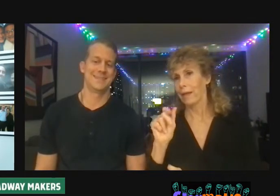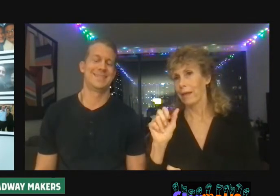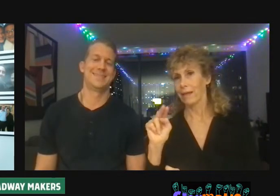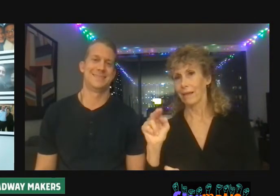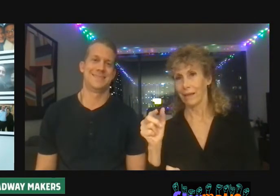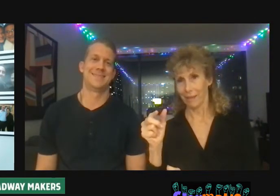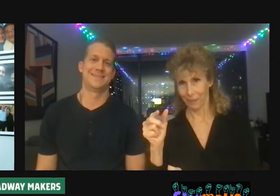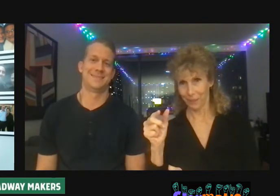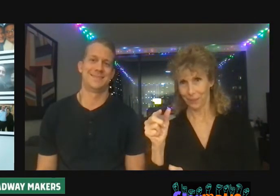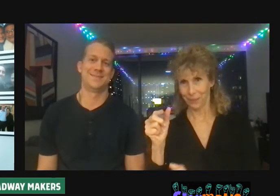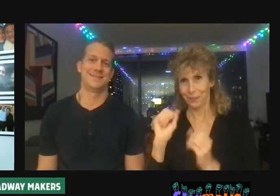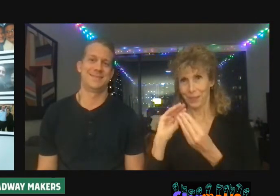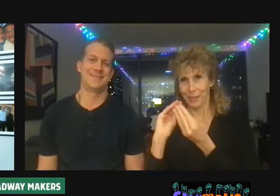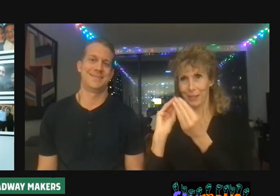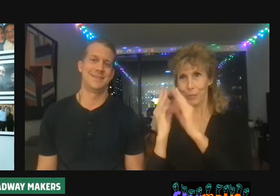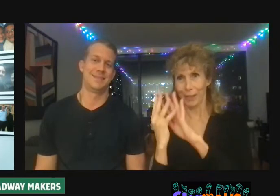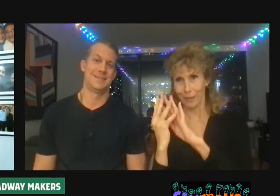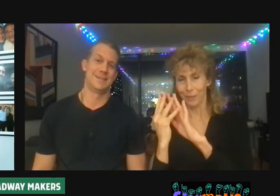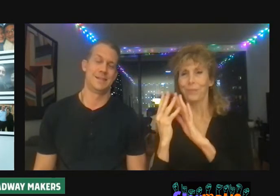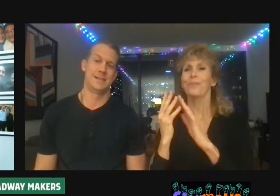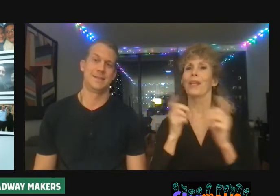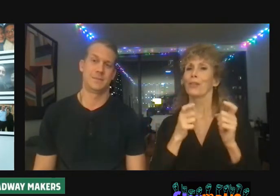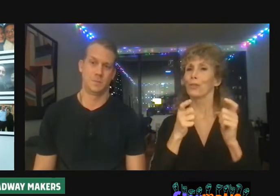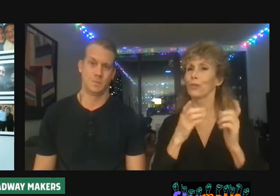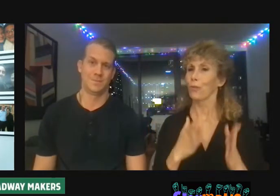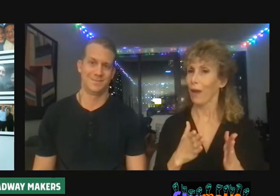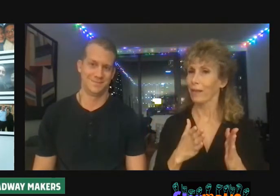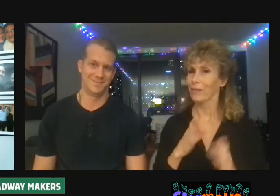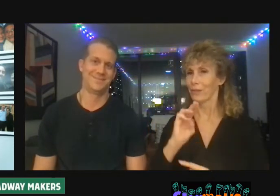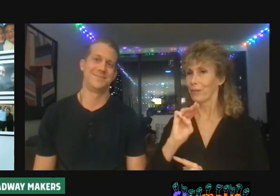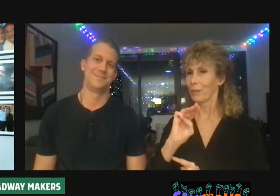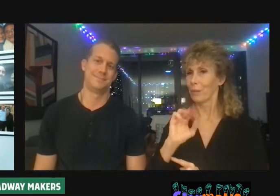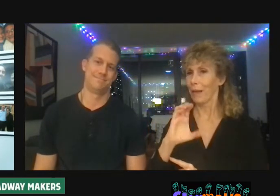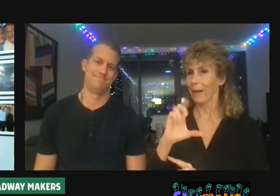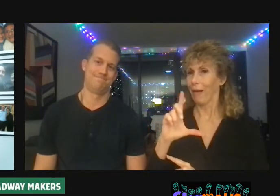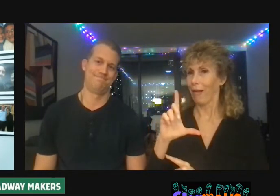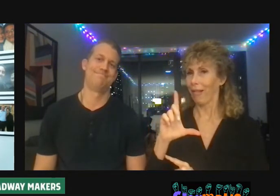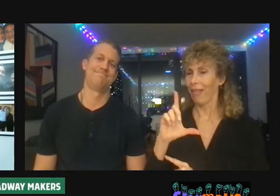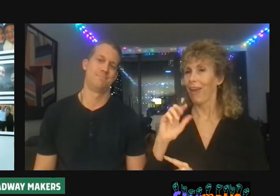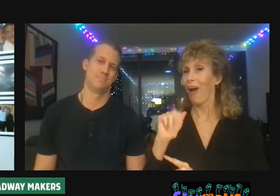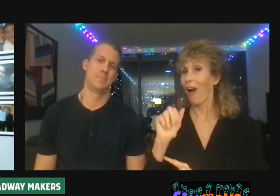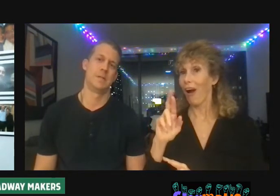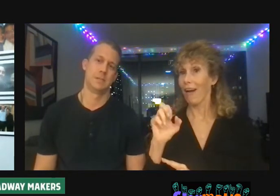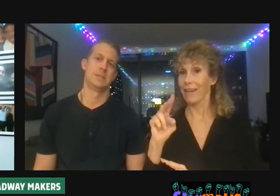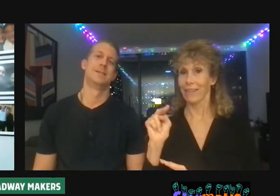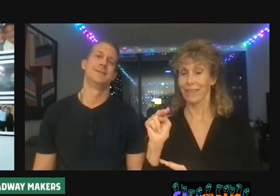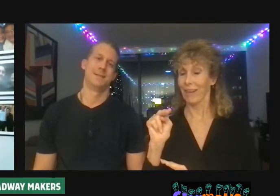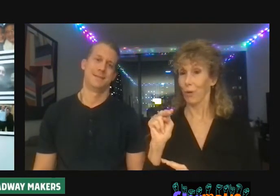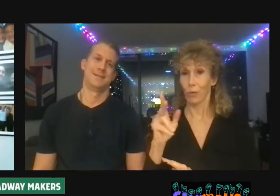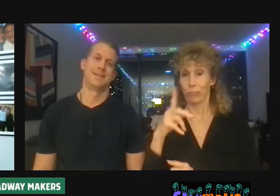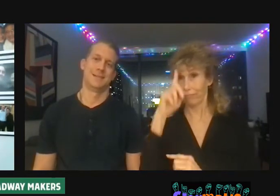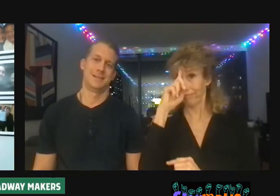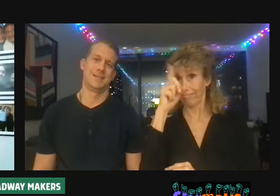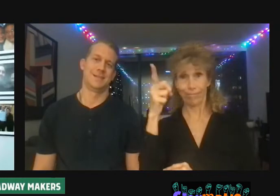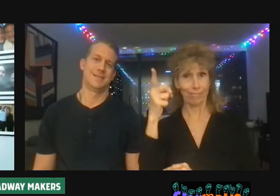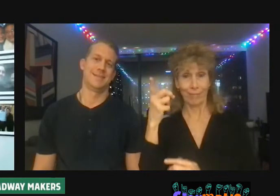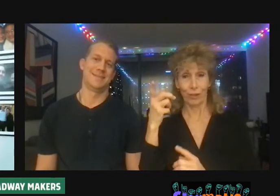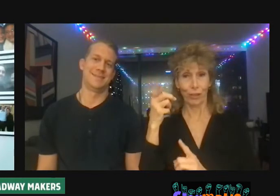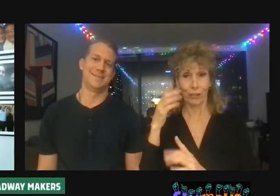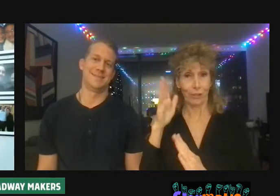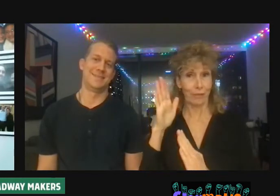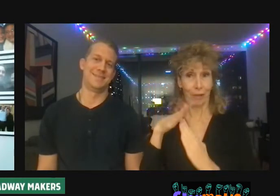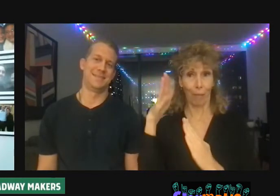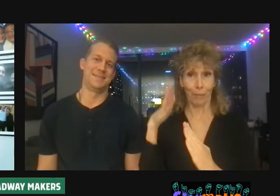which was done with Michael Arden, who I just think is a genius all around. Talk